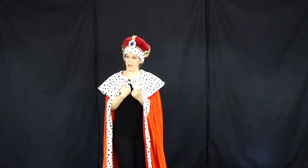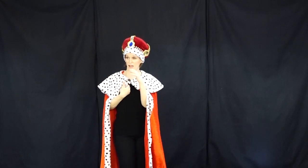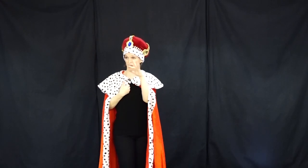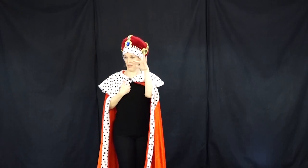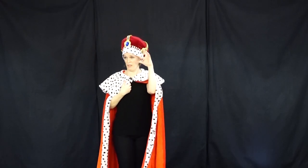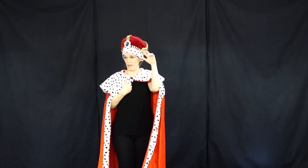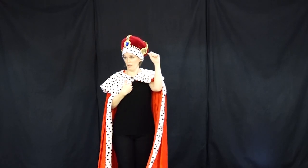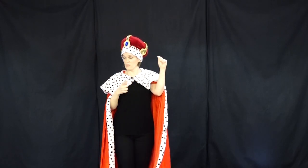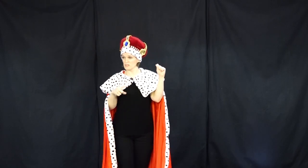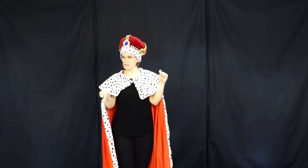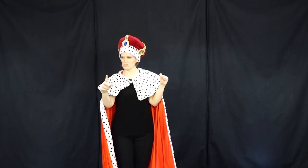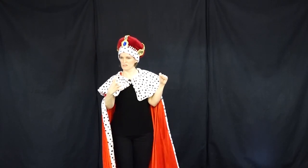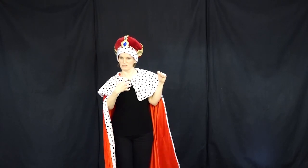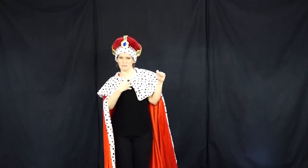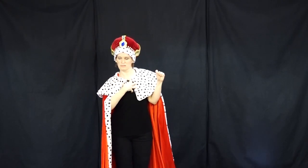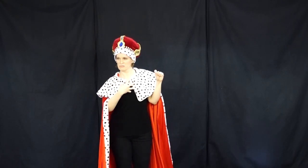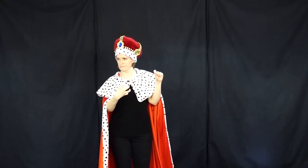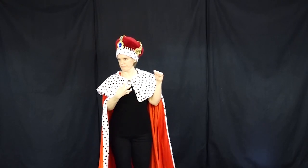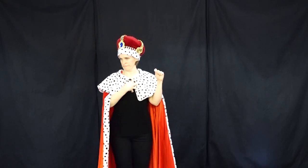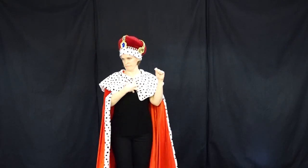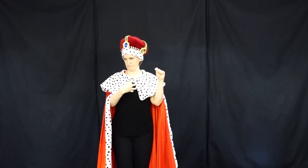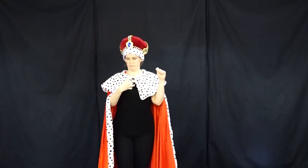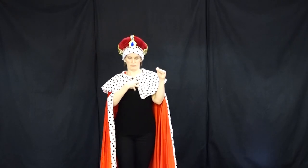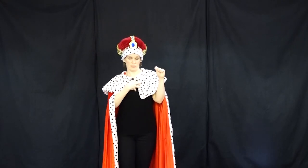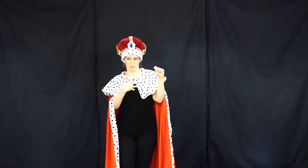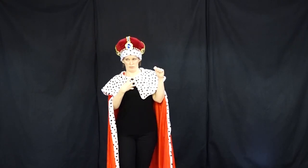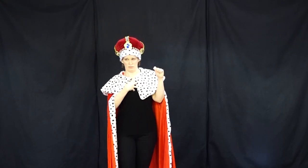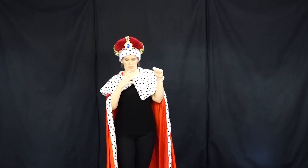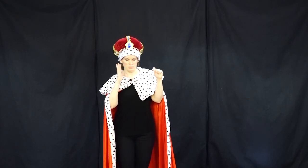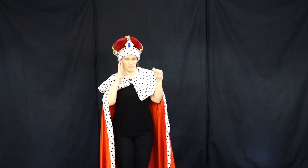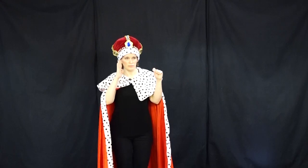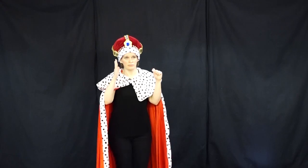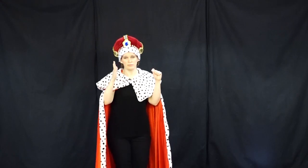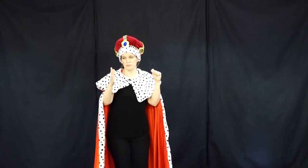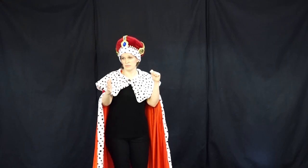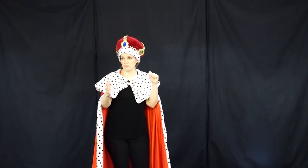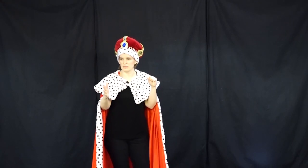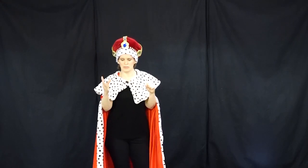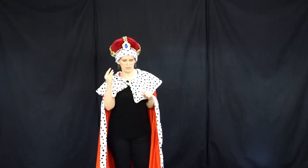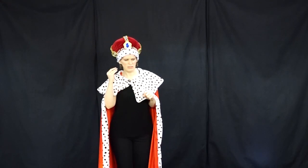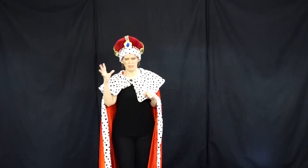I am gone. And